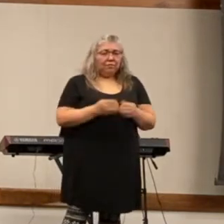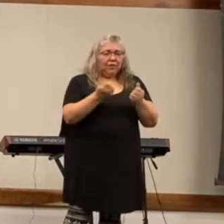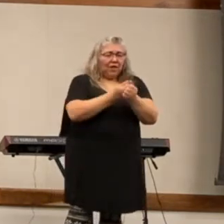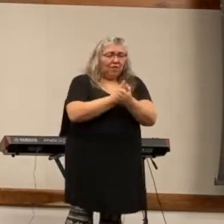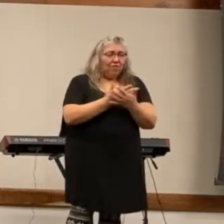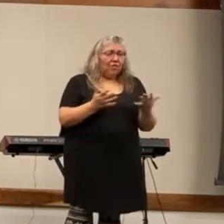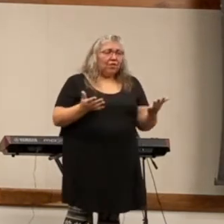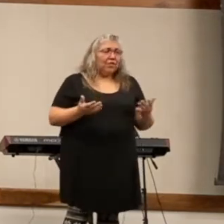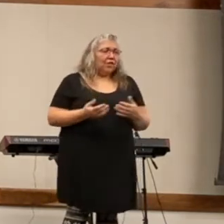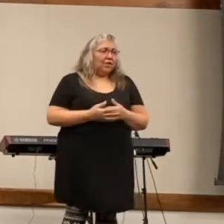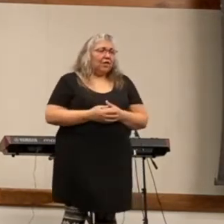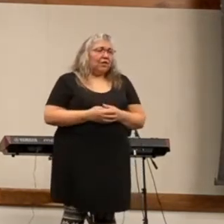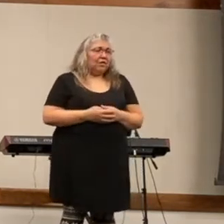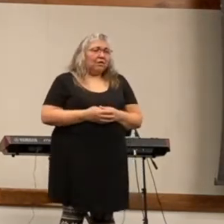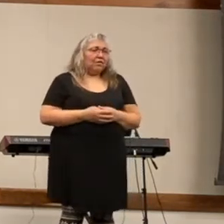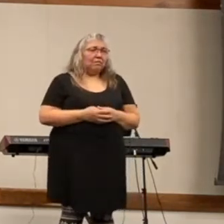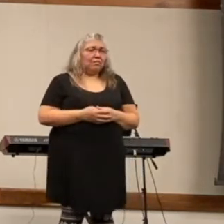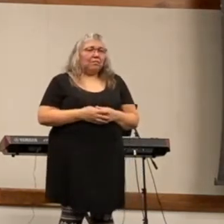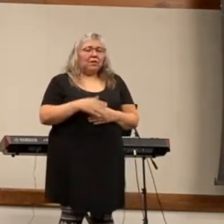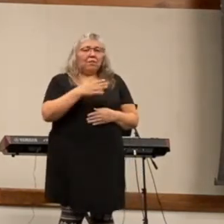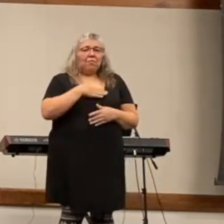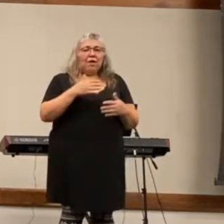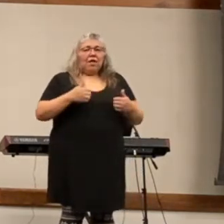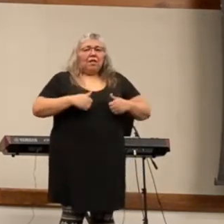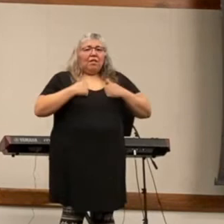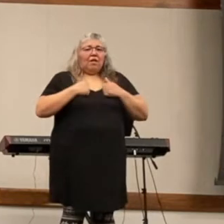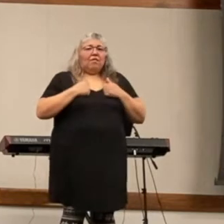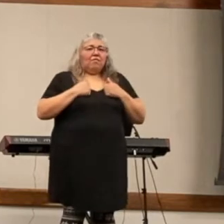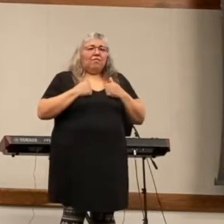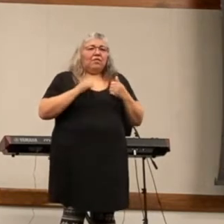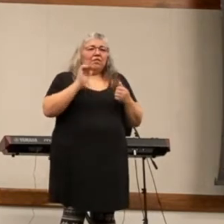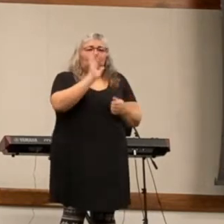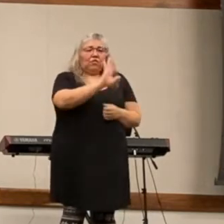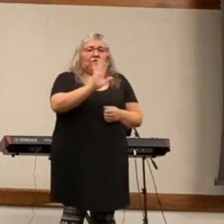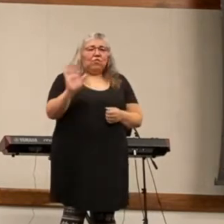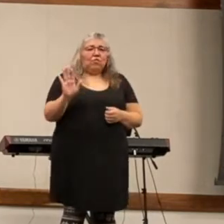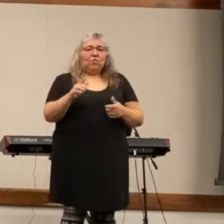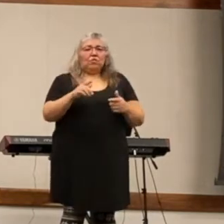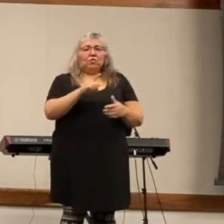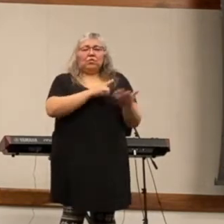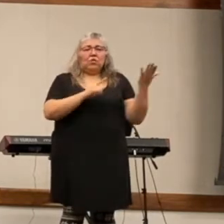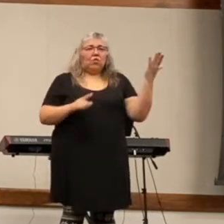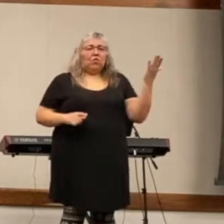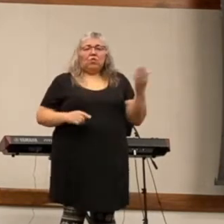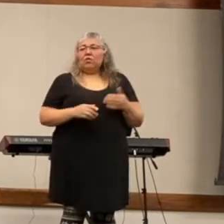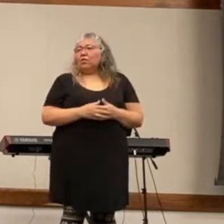Everything. My life is yours, Lord.